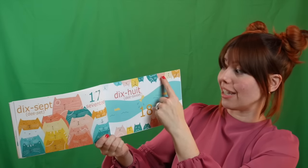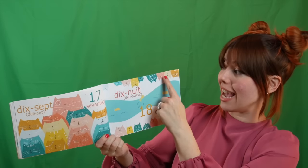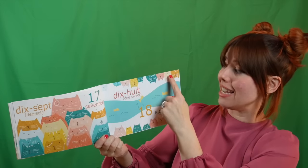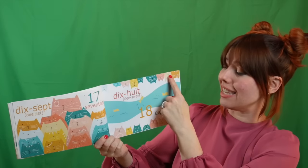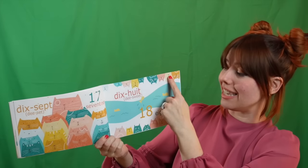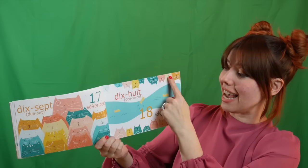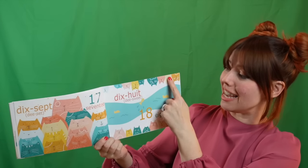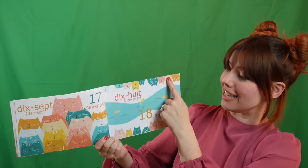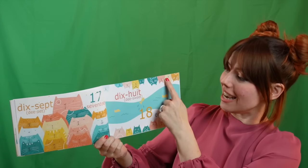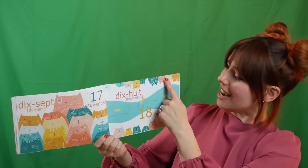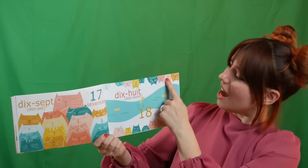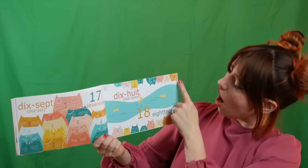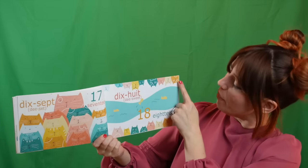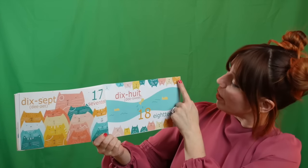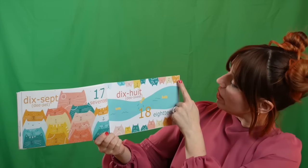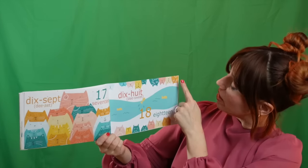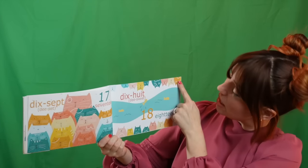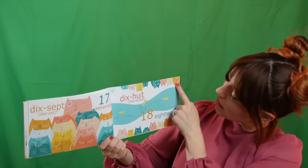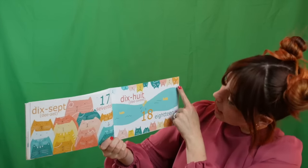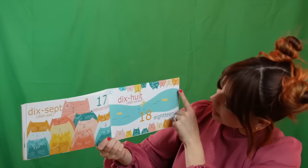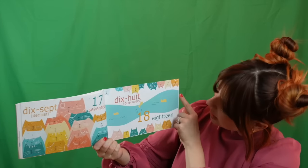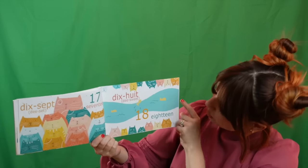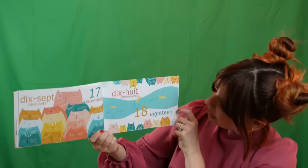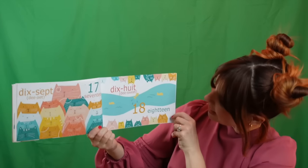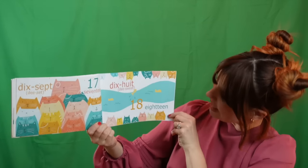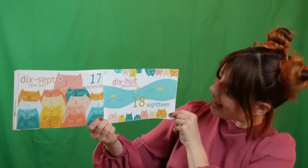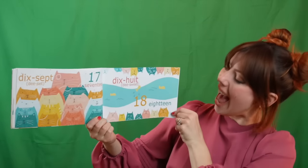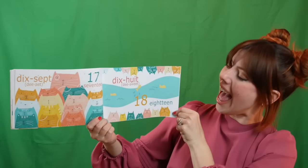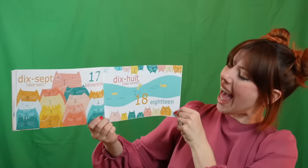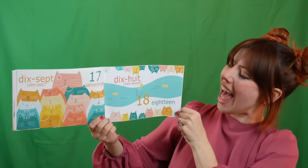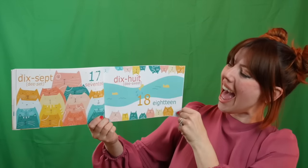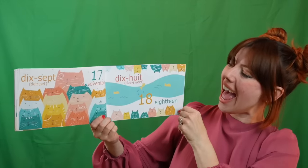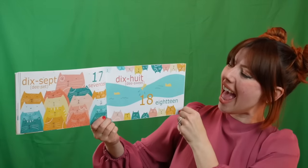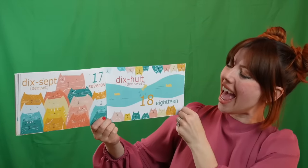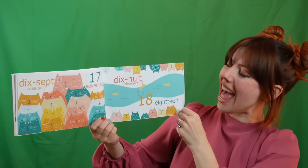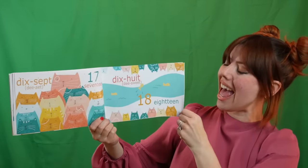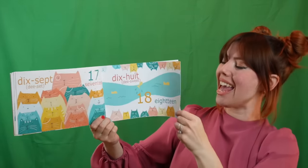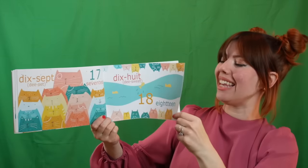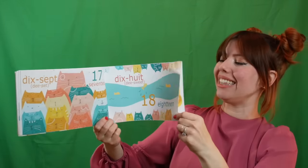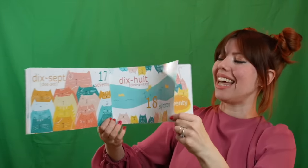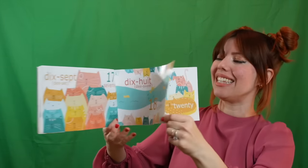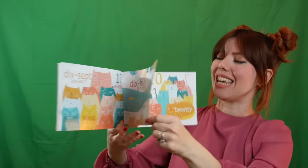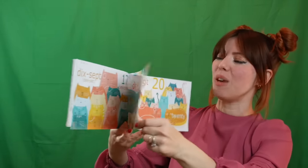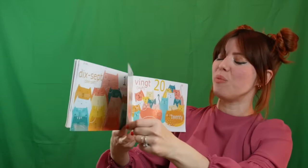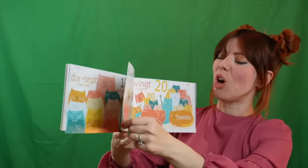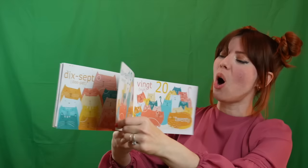15, 16. 17, sweet. Yay! Let's keep